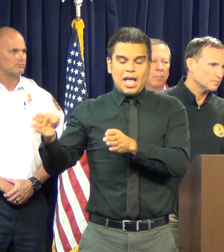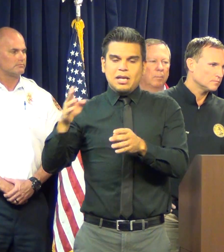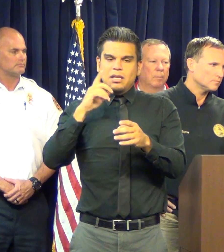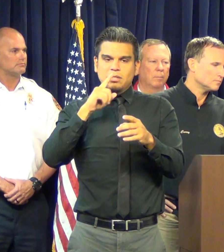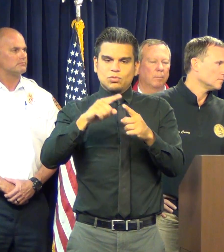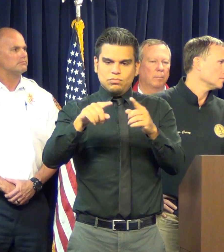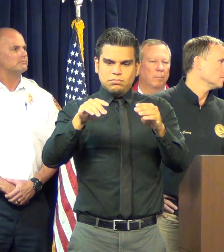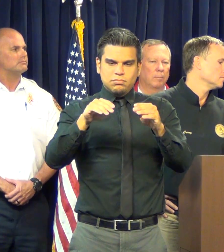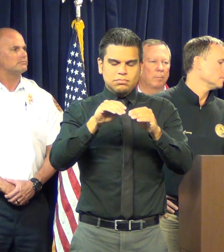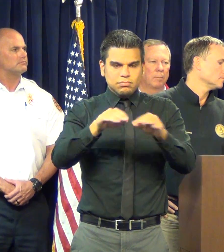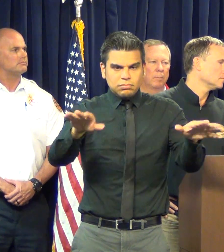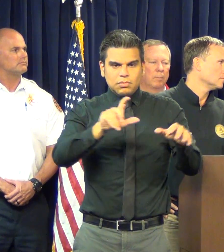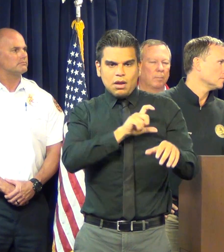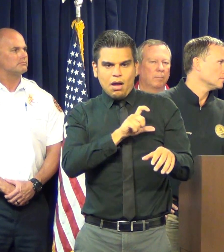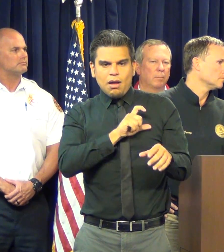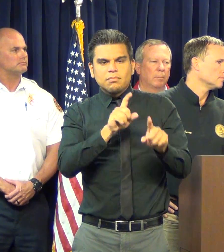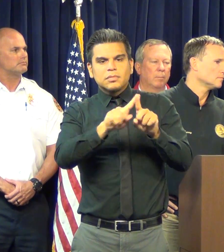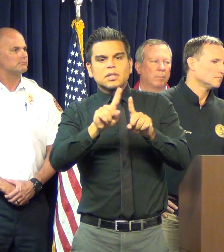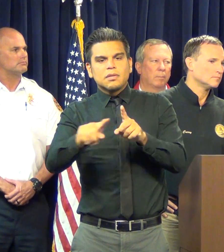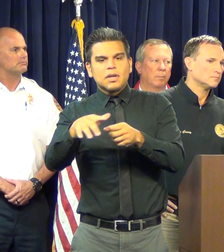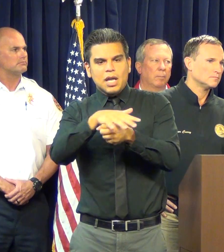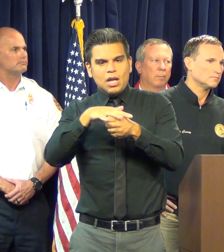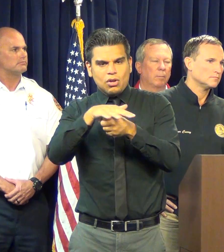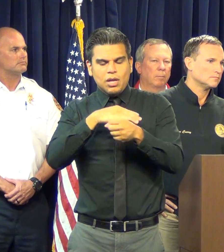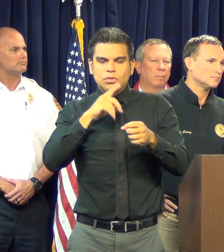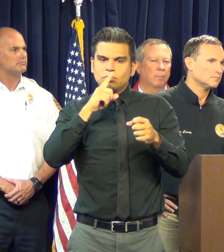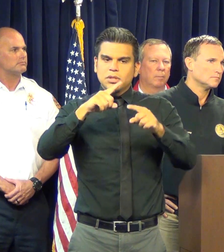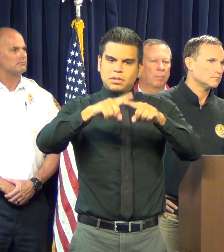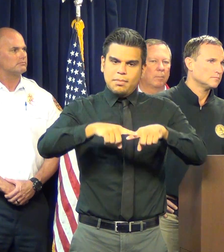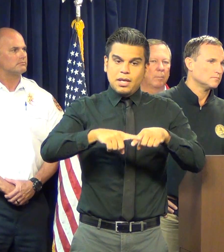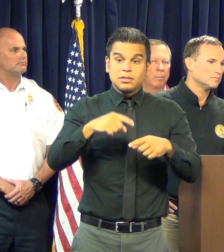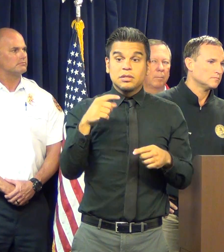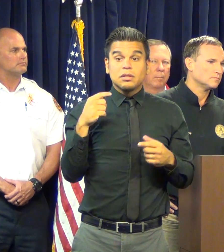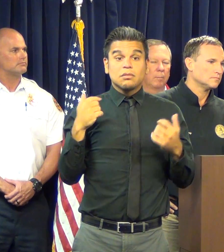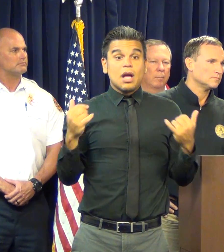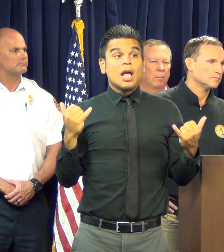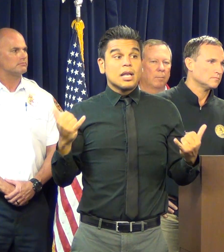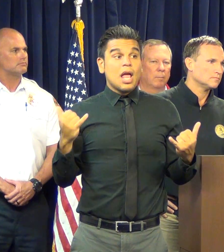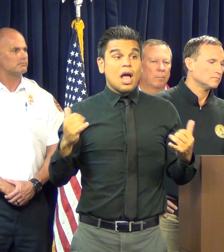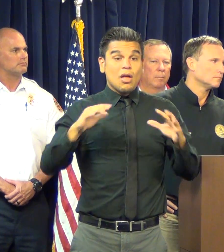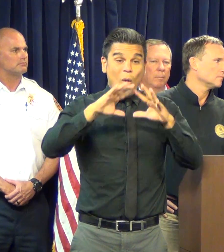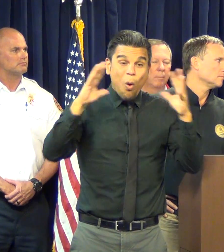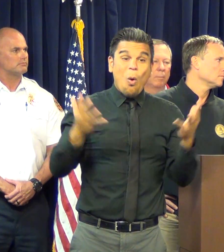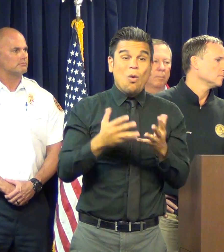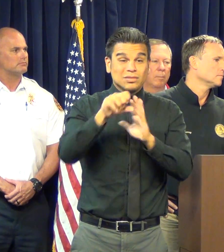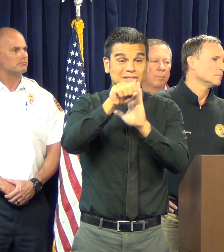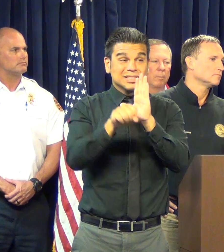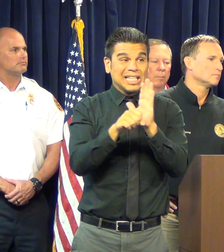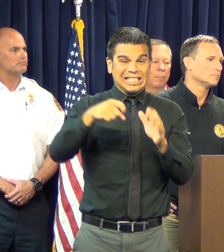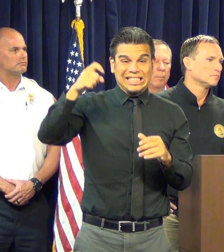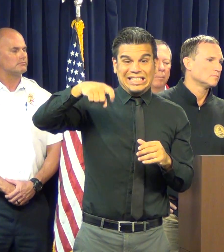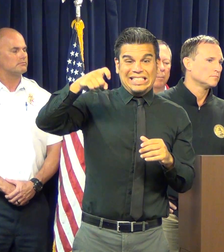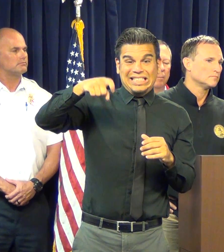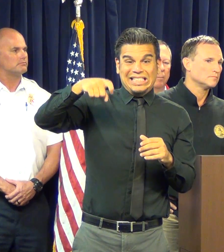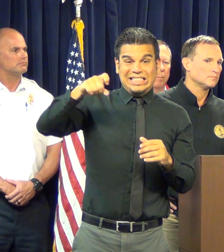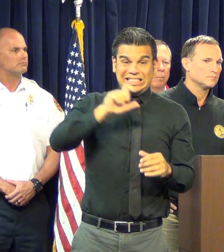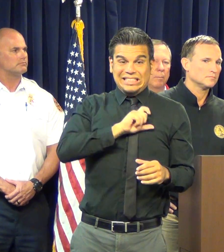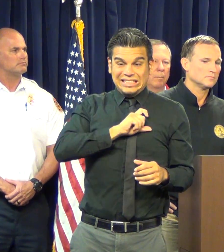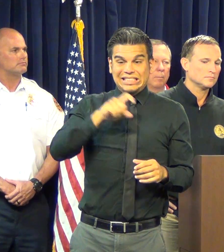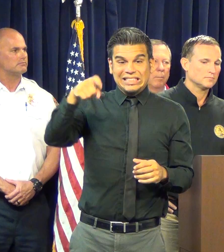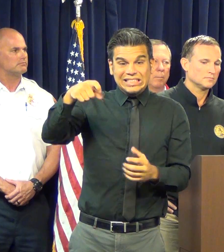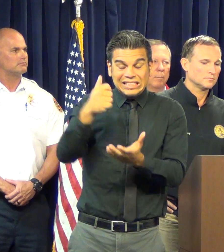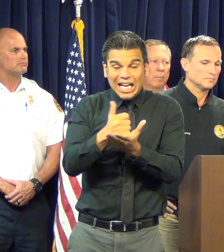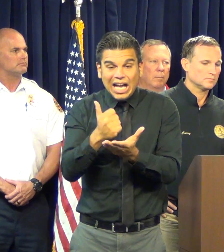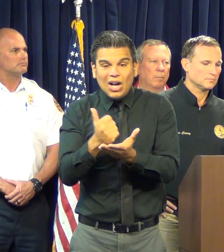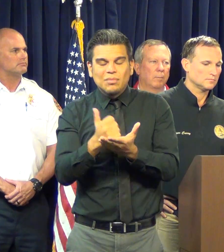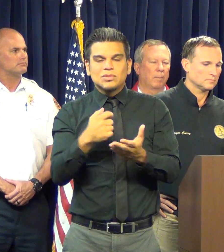areas. And again, depending on how many we actually get allocated, keep in mind the entire state is asking for resources, and lots of other people are looking for help as